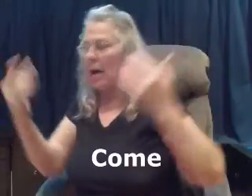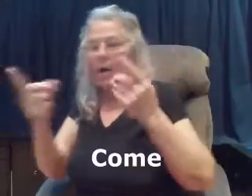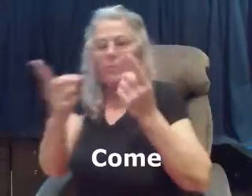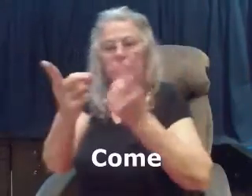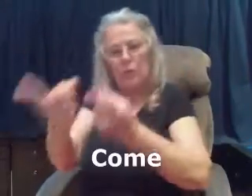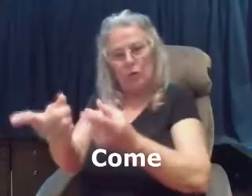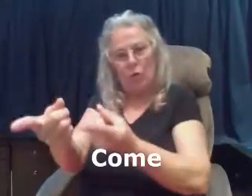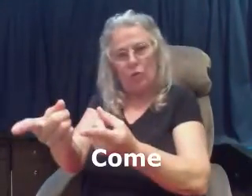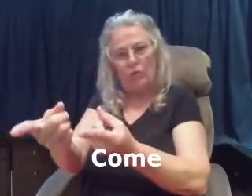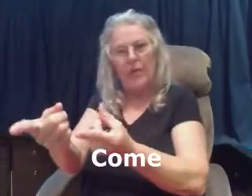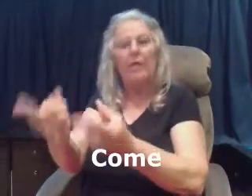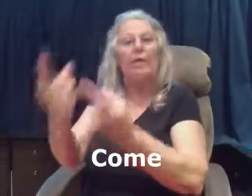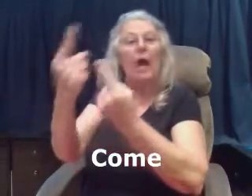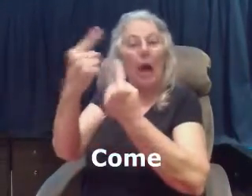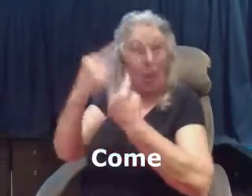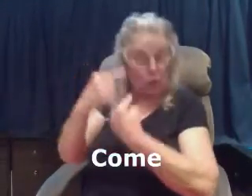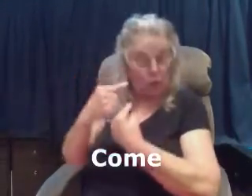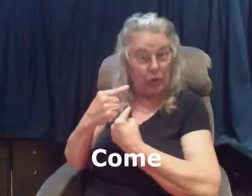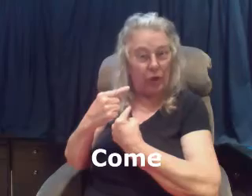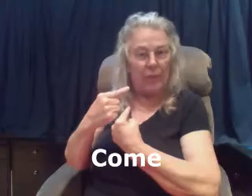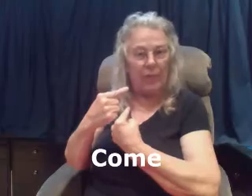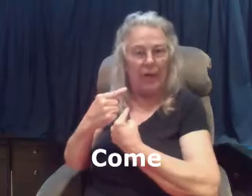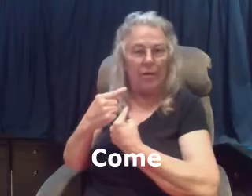Come, you're over there. I want you to come here.